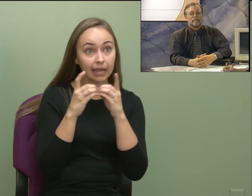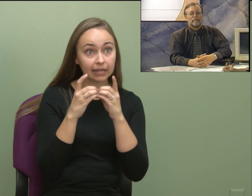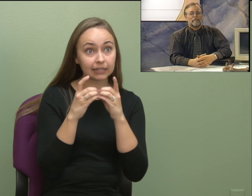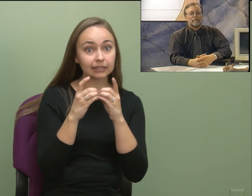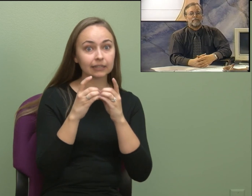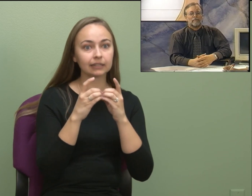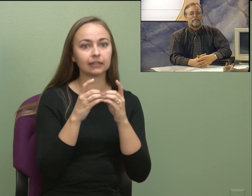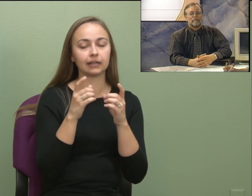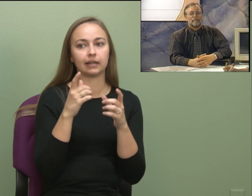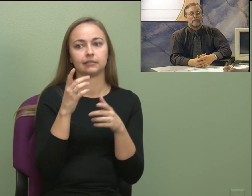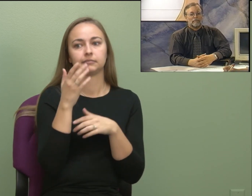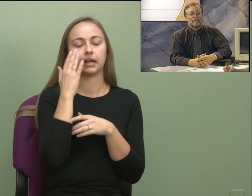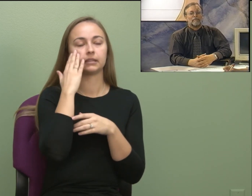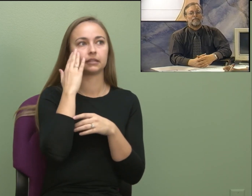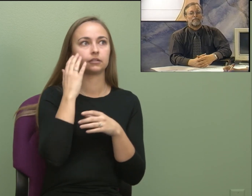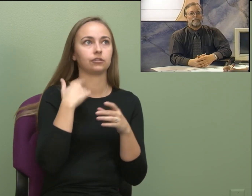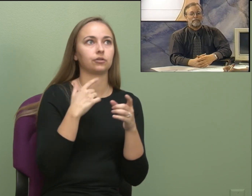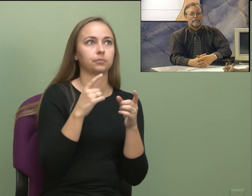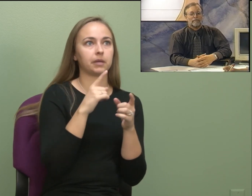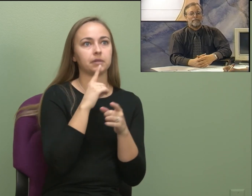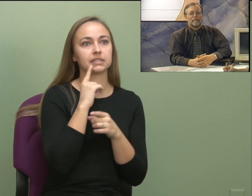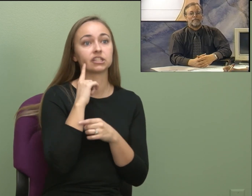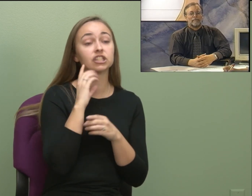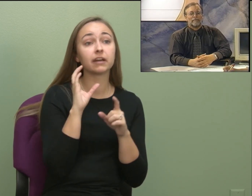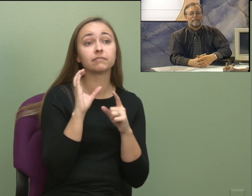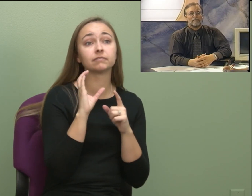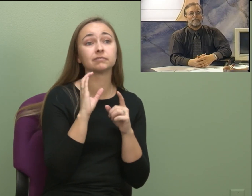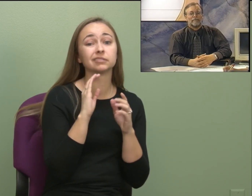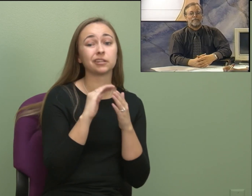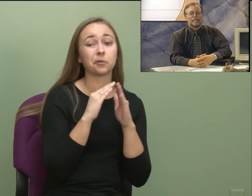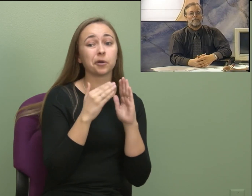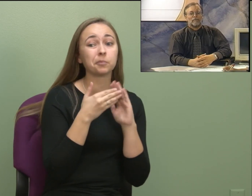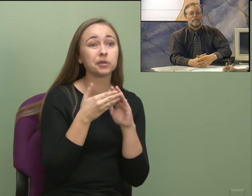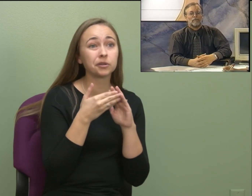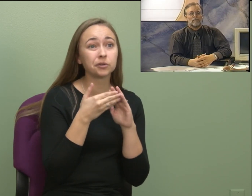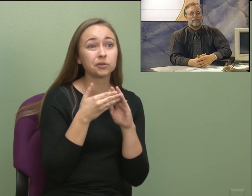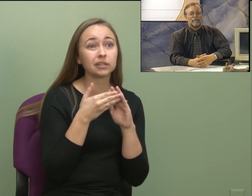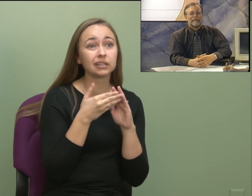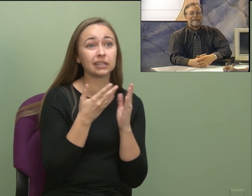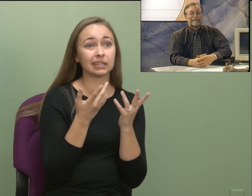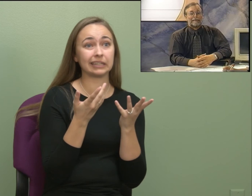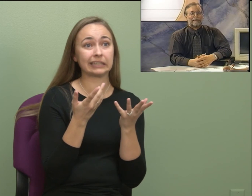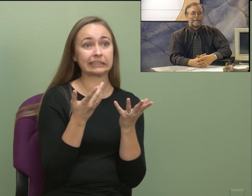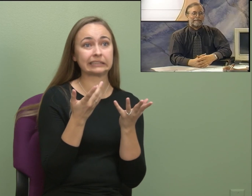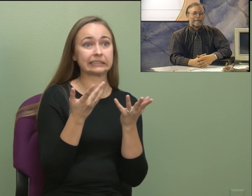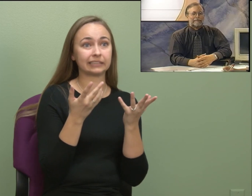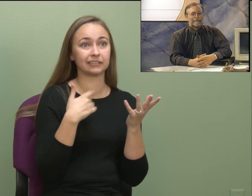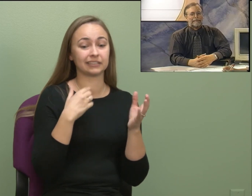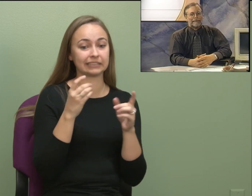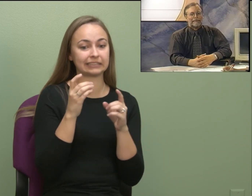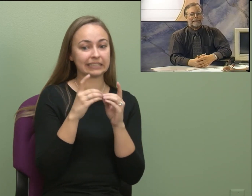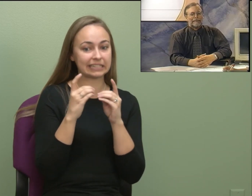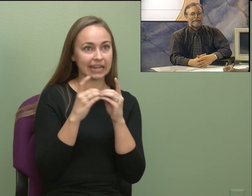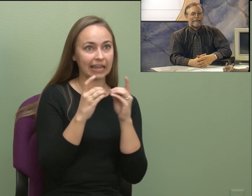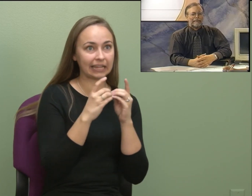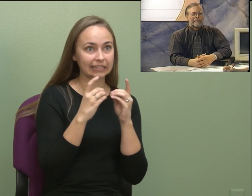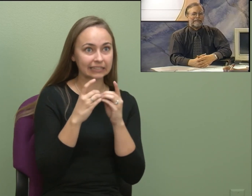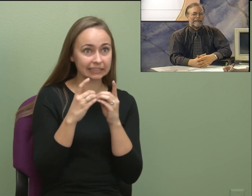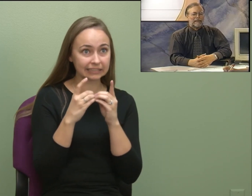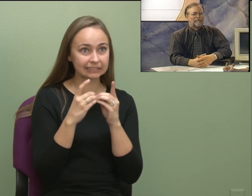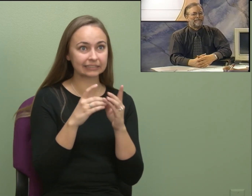work time. I'm not saying you can't ever date anyone who comes to the classes, but